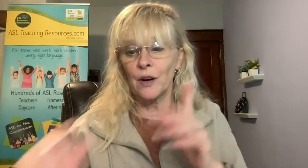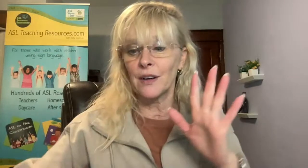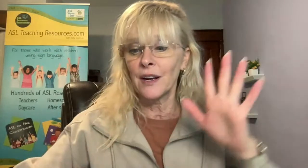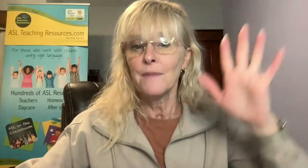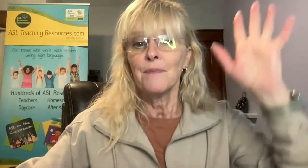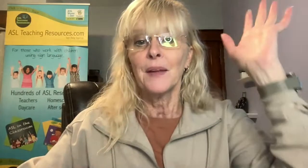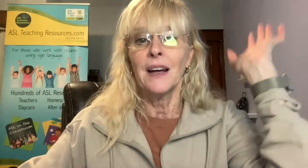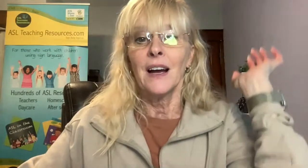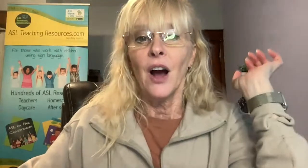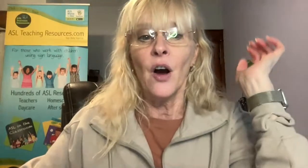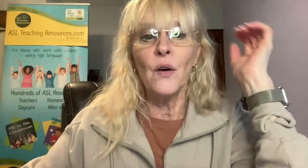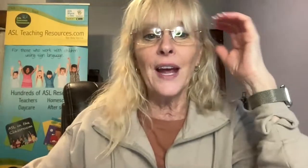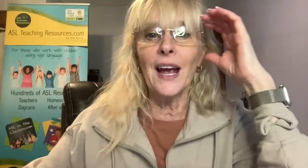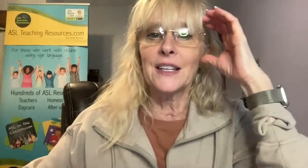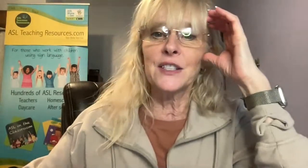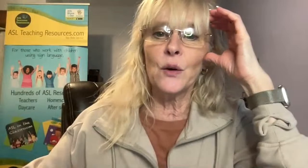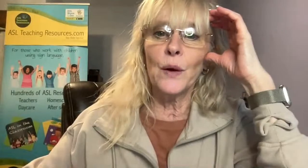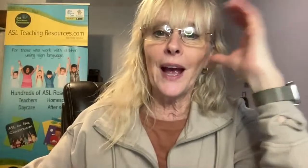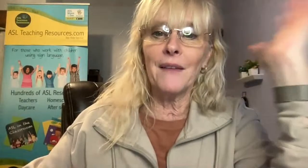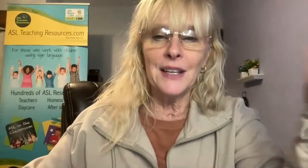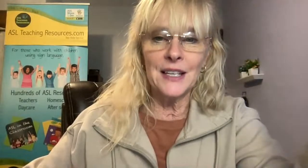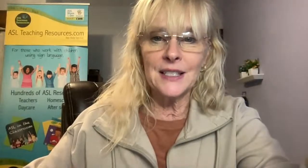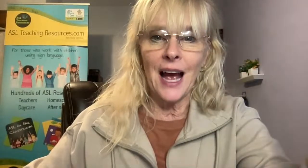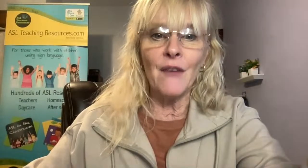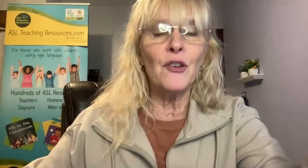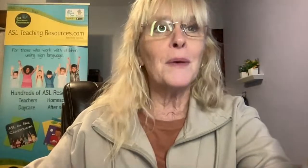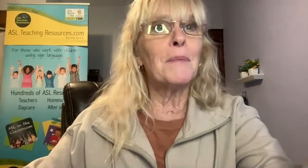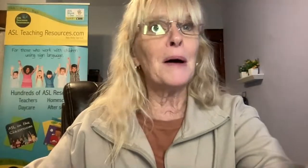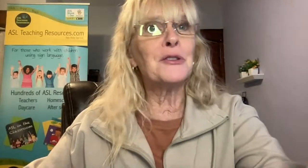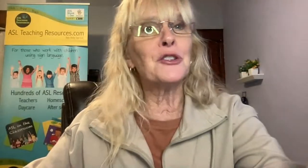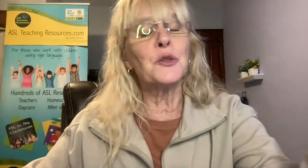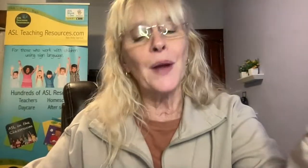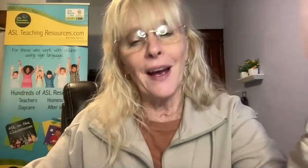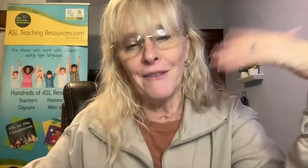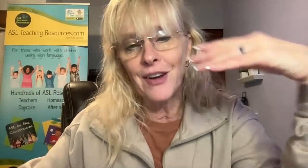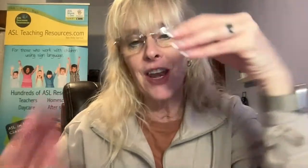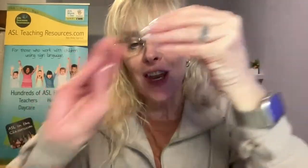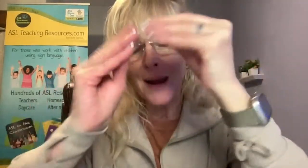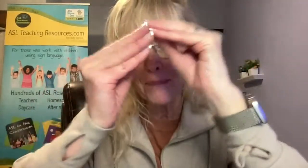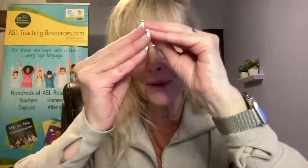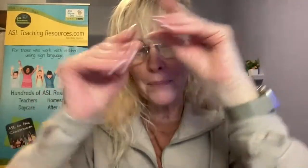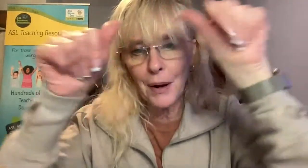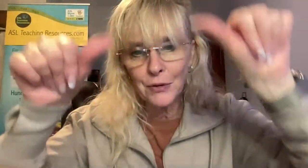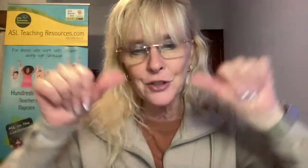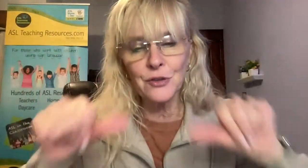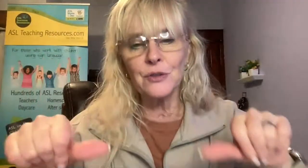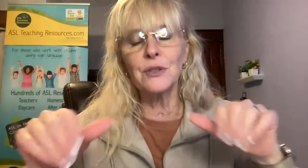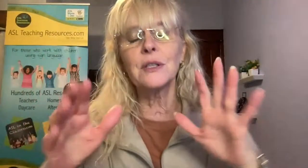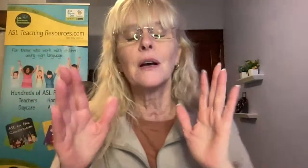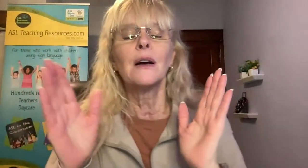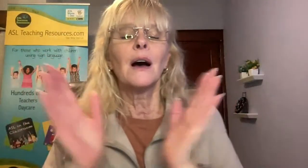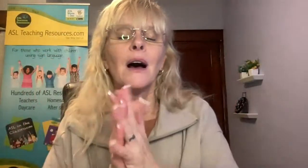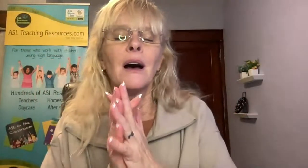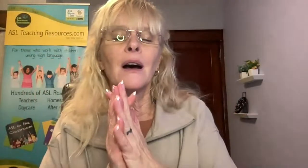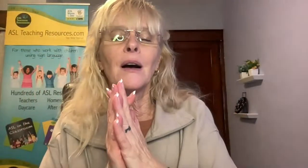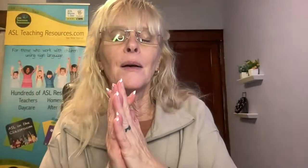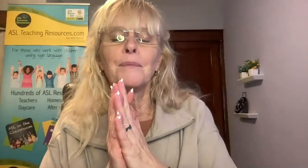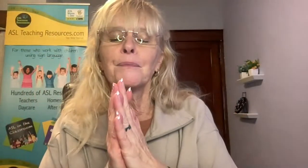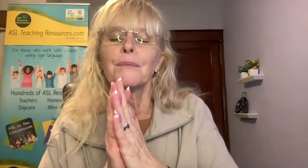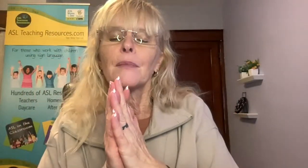word. Okay, so we have these alphabet posters. We have number posters.